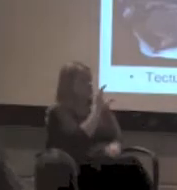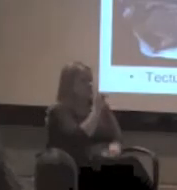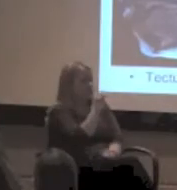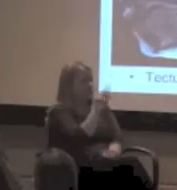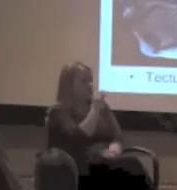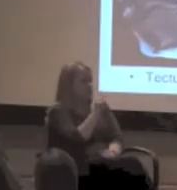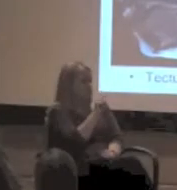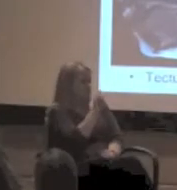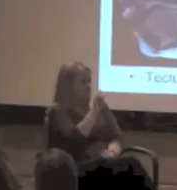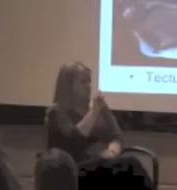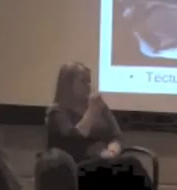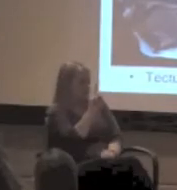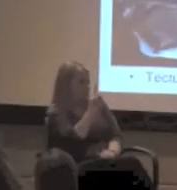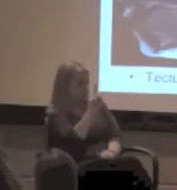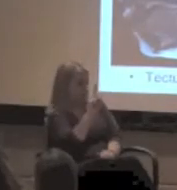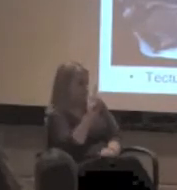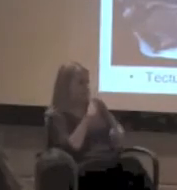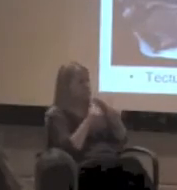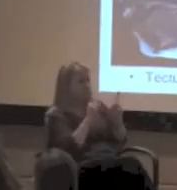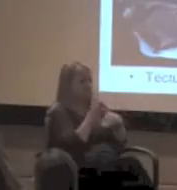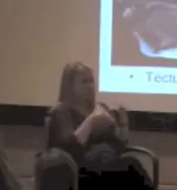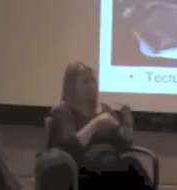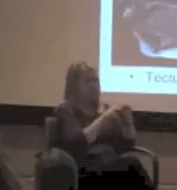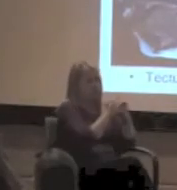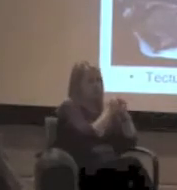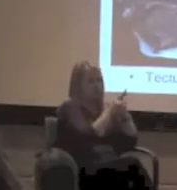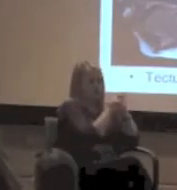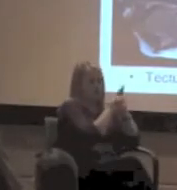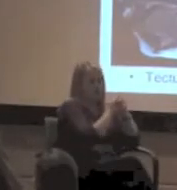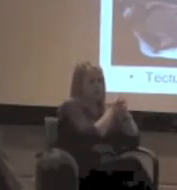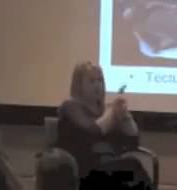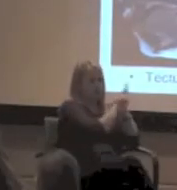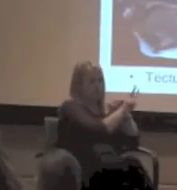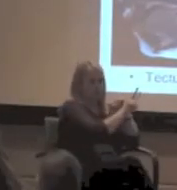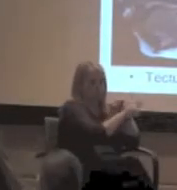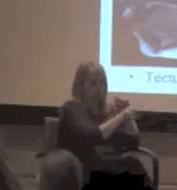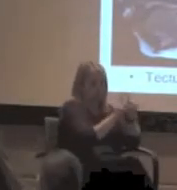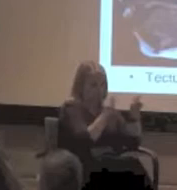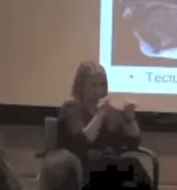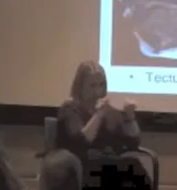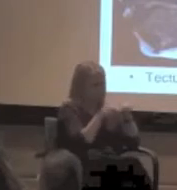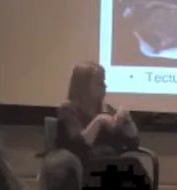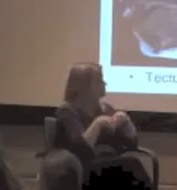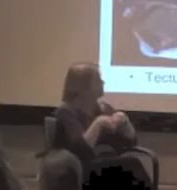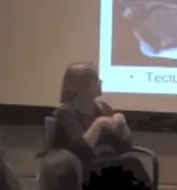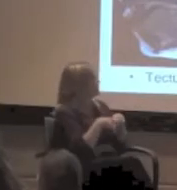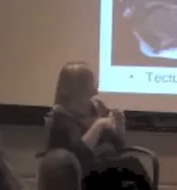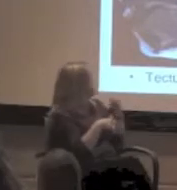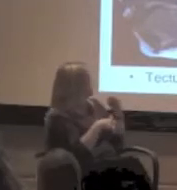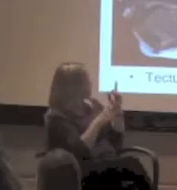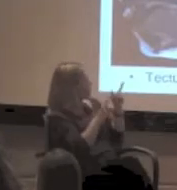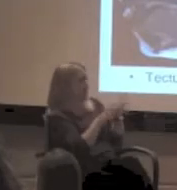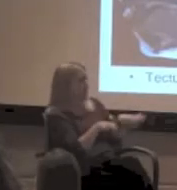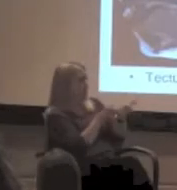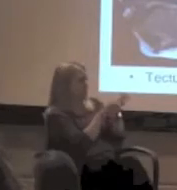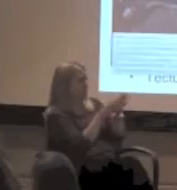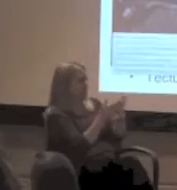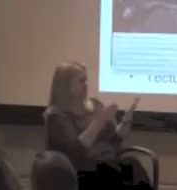that's just quite a bit different than a Chiari II. And so important things,